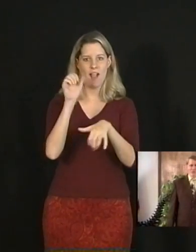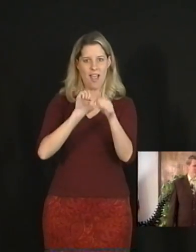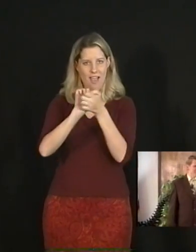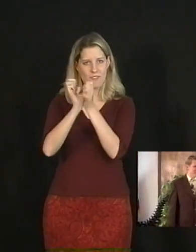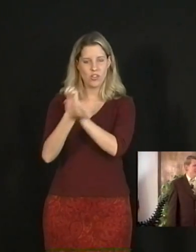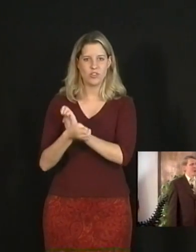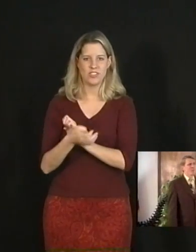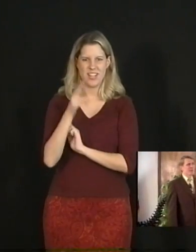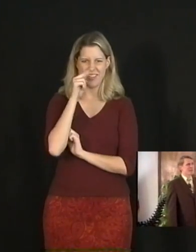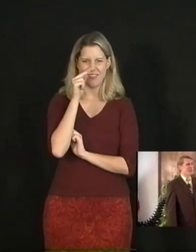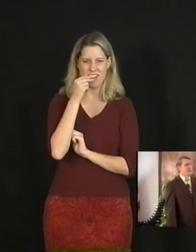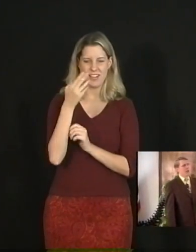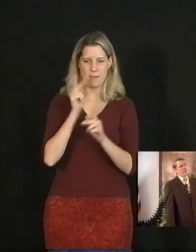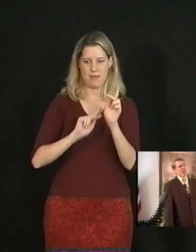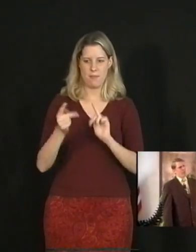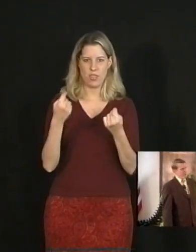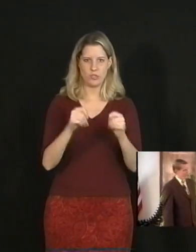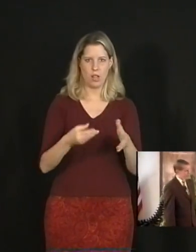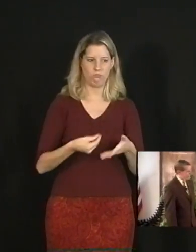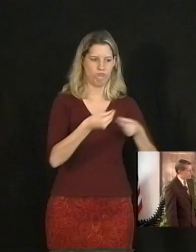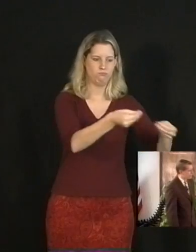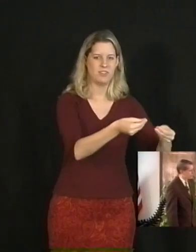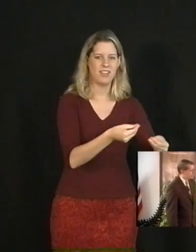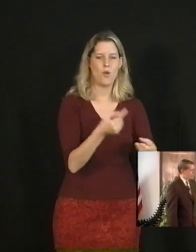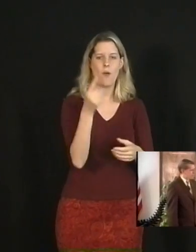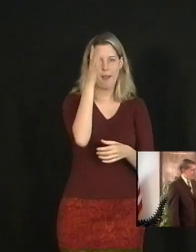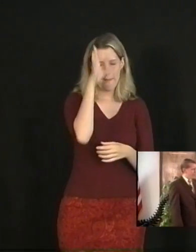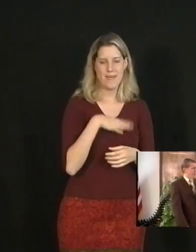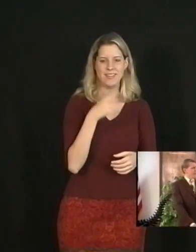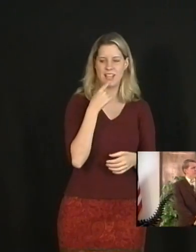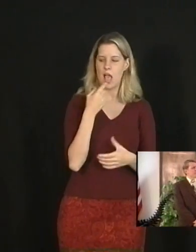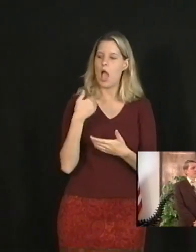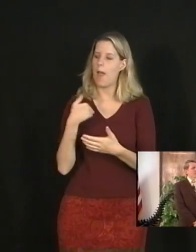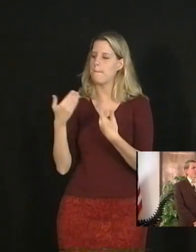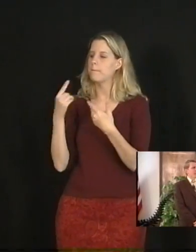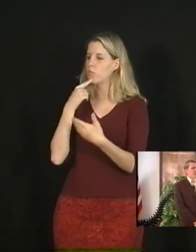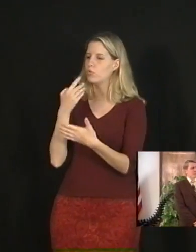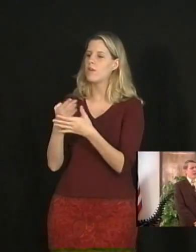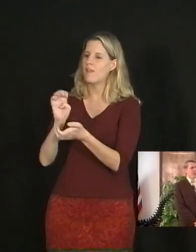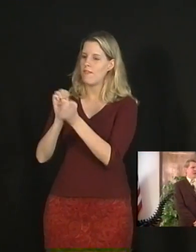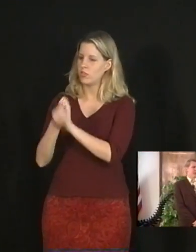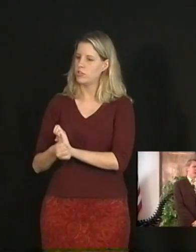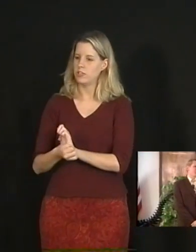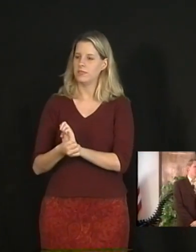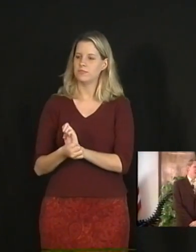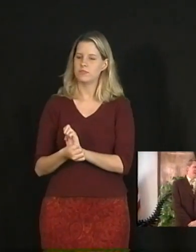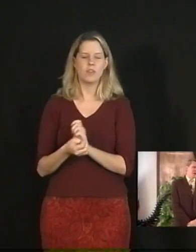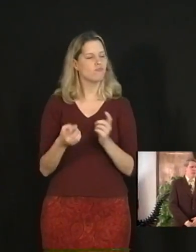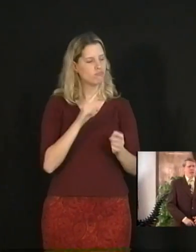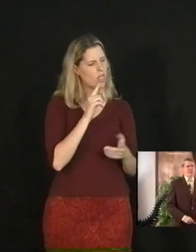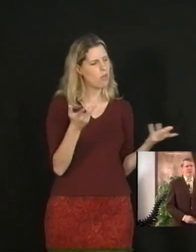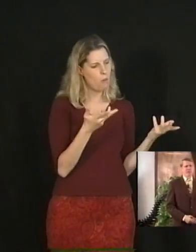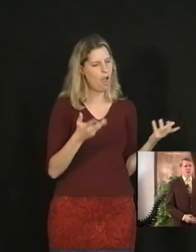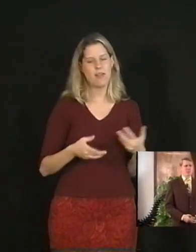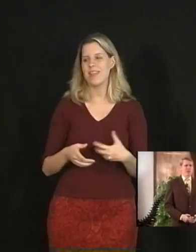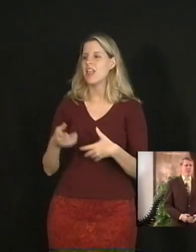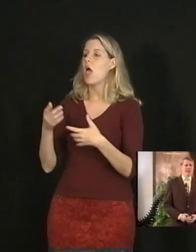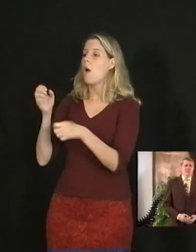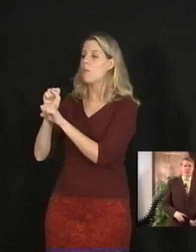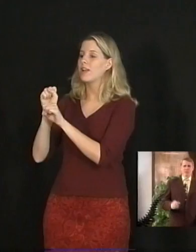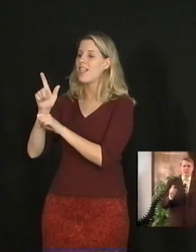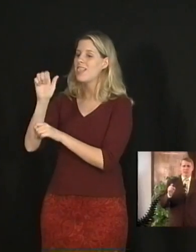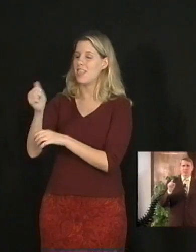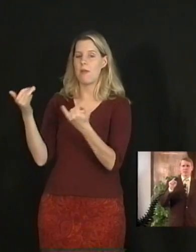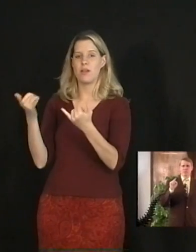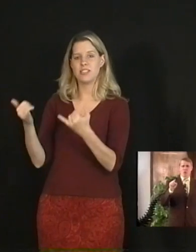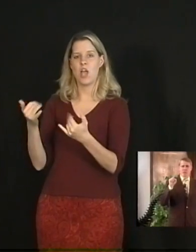people try to turn stuff in. One guy said, "I've got proof for evolution." I said, "Really, what do you have?" He said, "Well, I'm working in the laboratory right now, and we have developed soybean